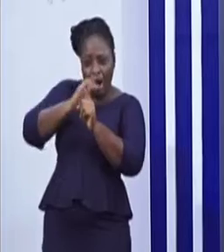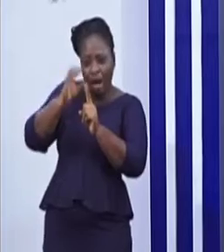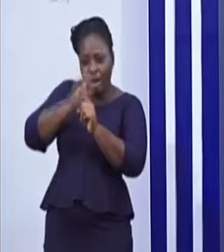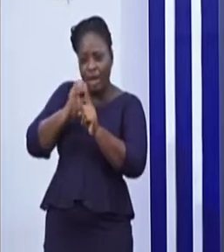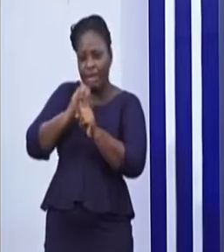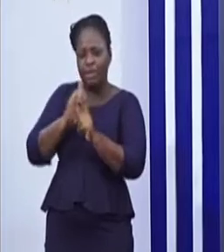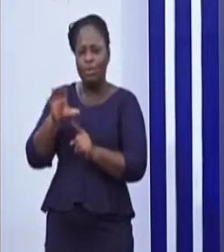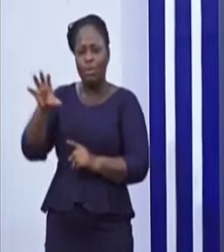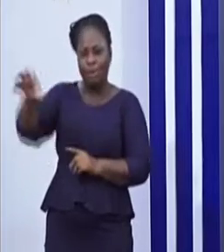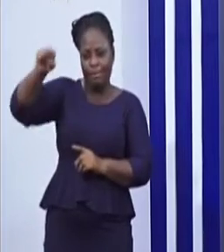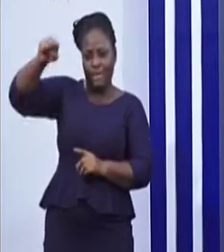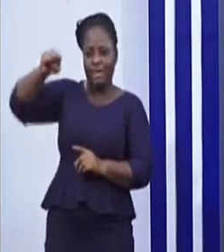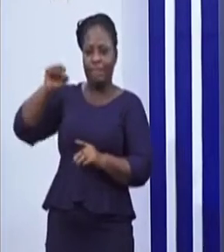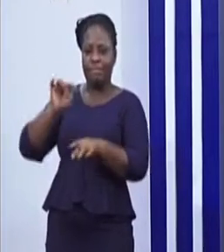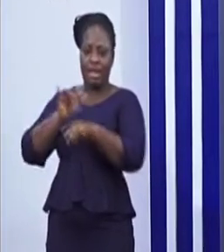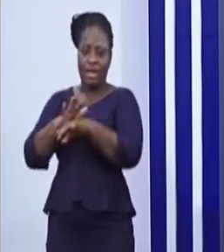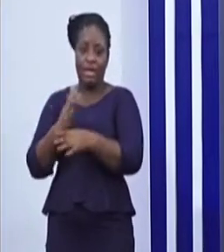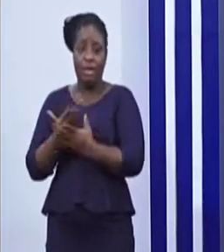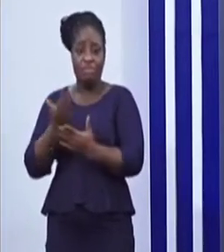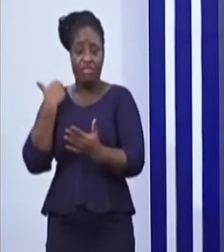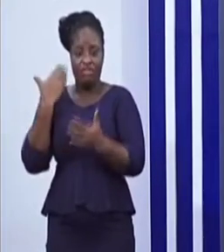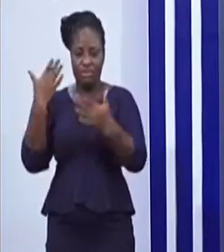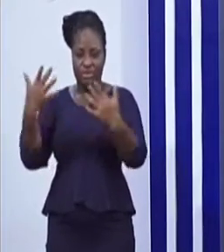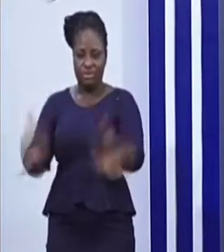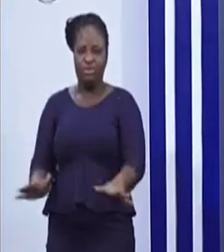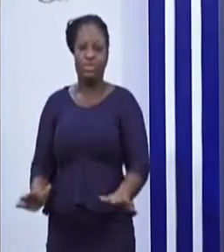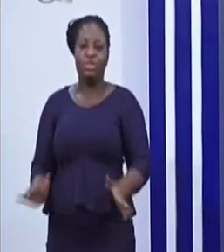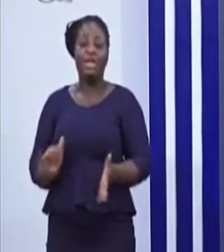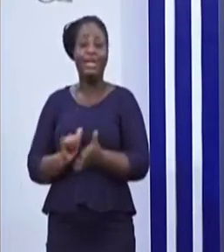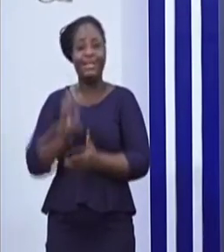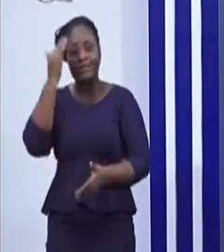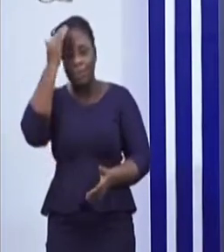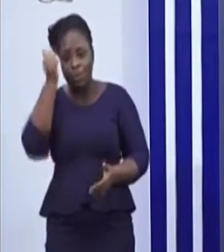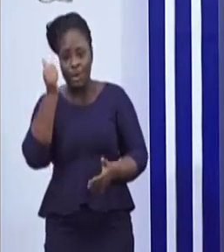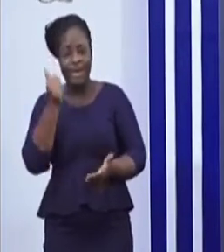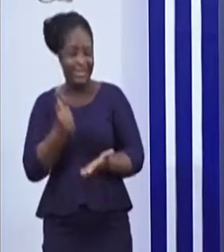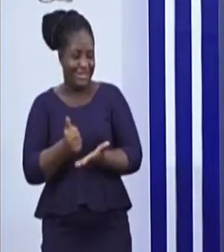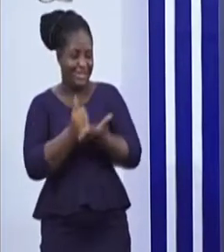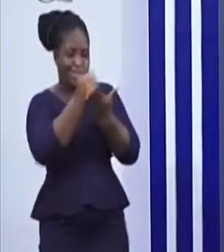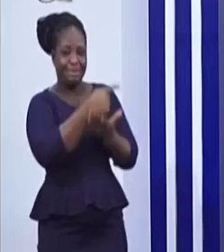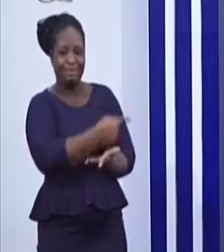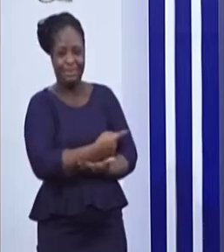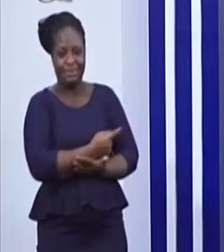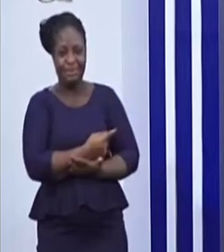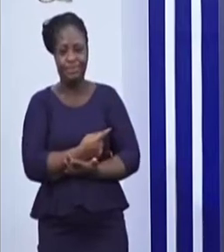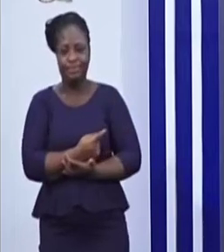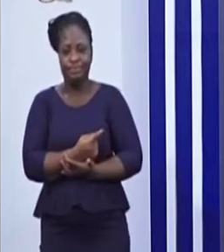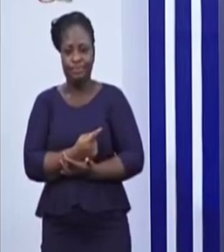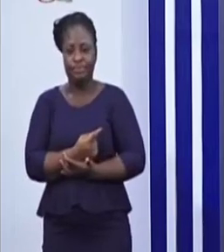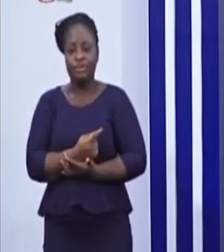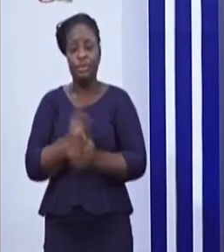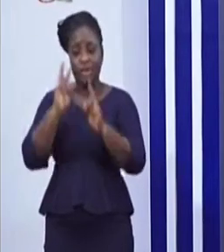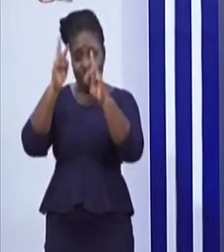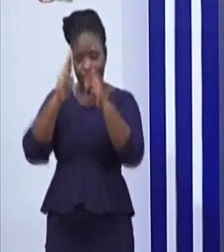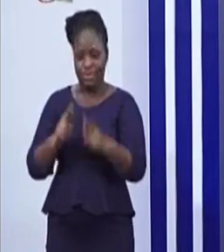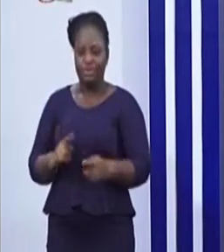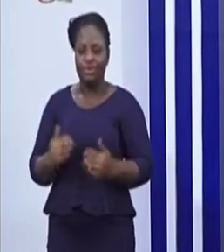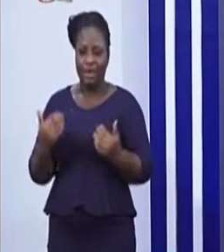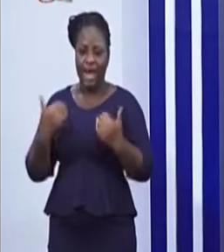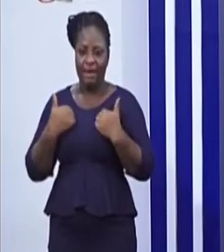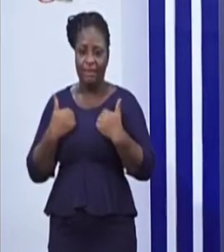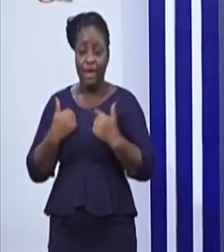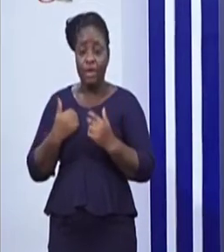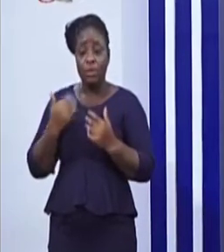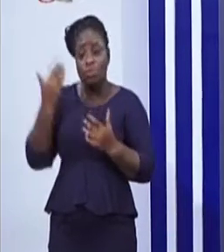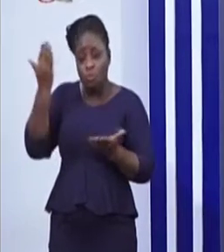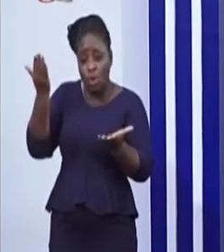to pick them early before they develop serious disease, and that is why it is helping us get the results we are getting. And we